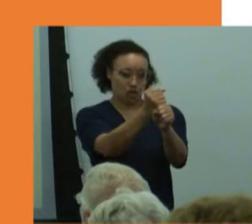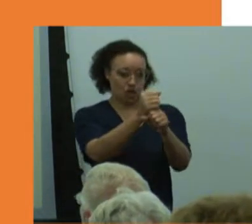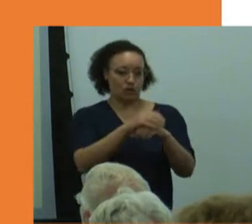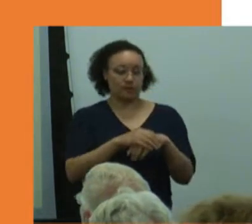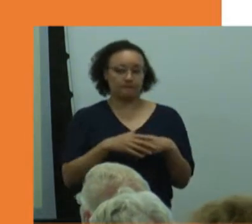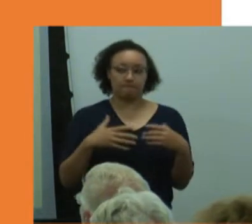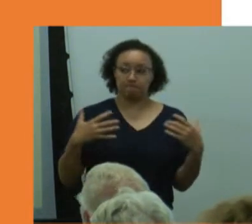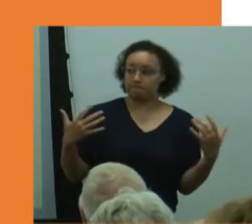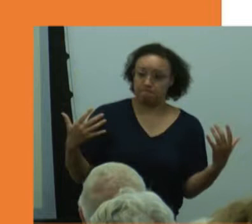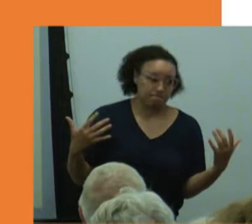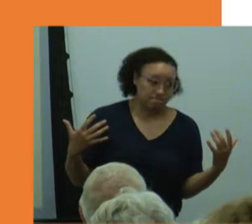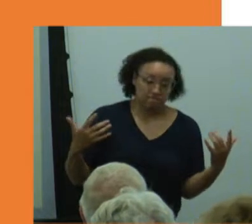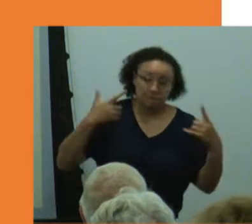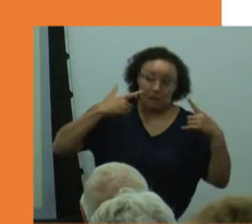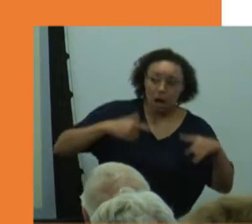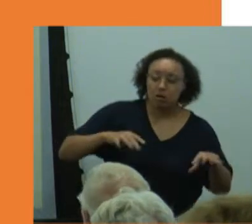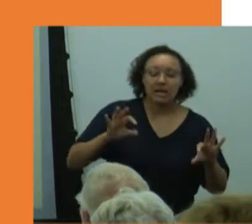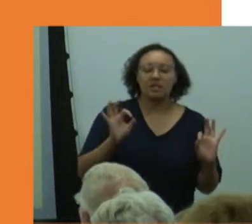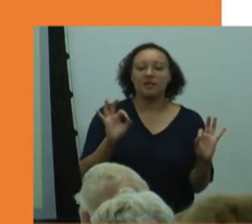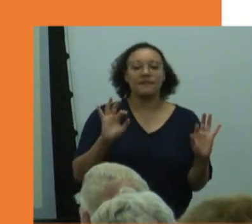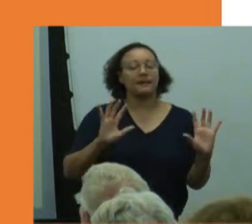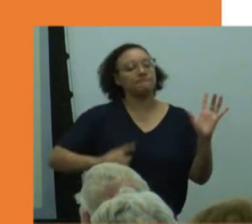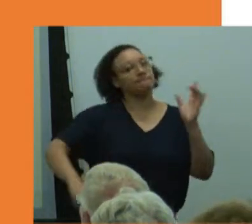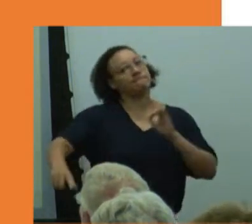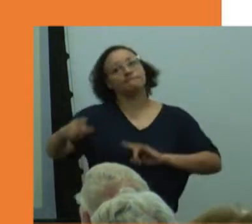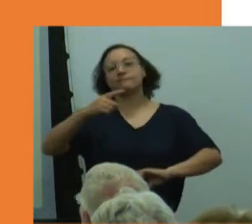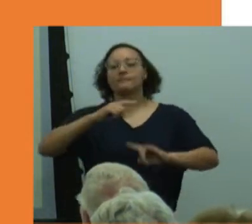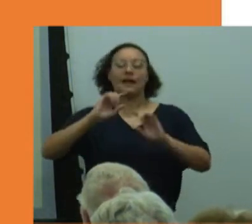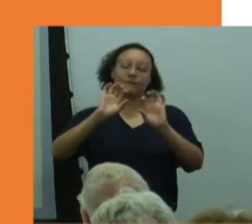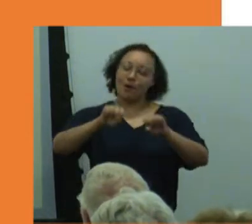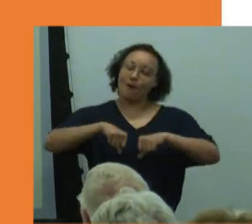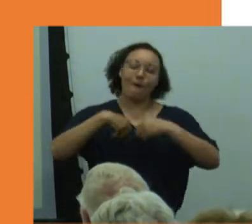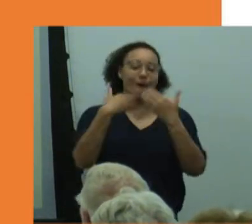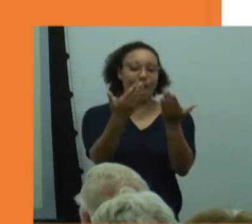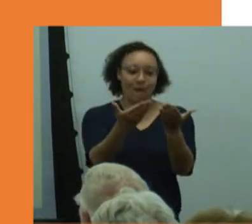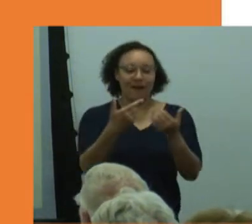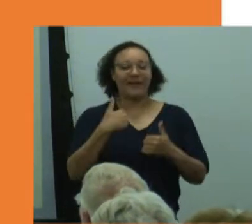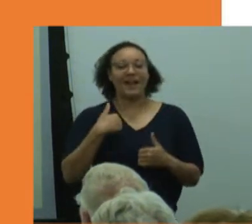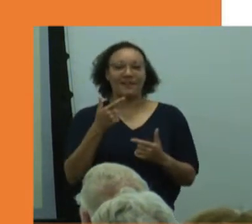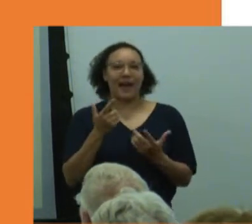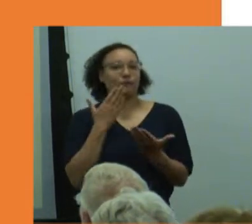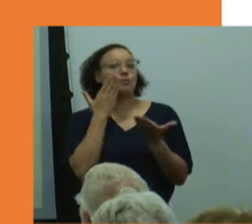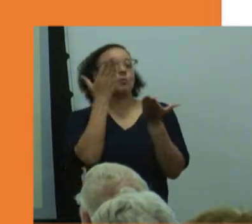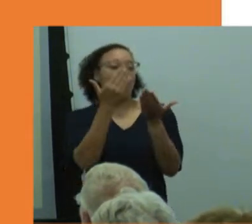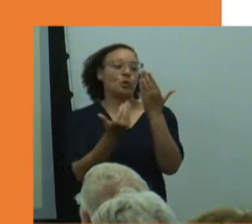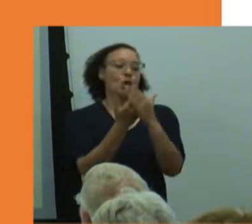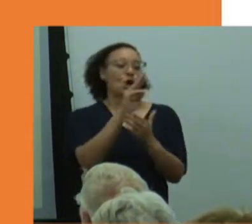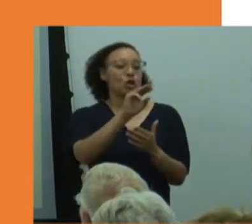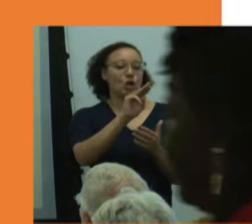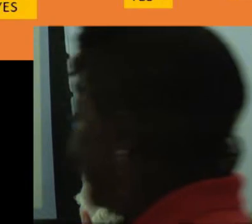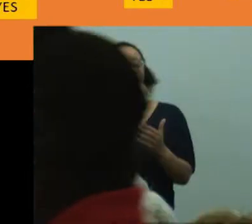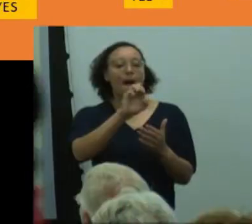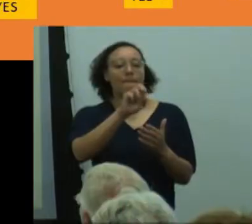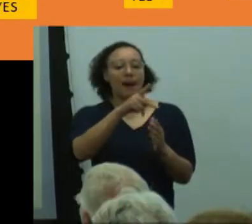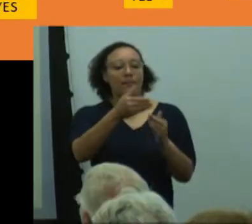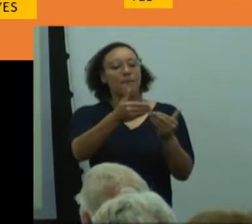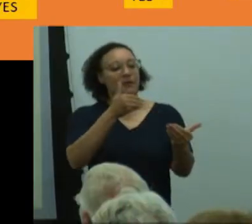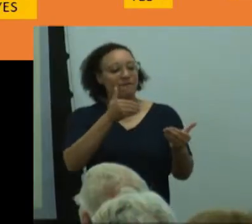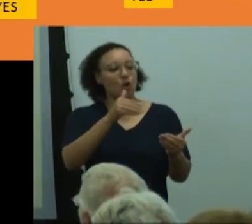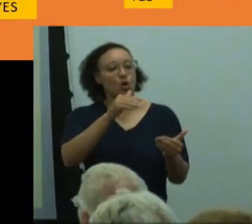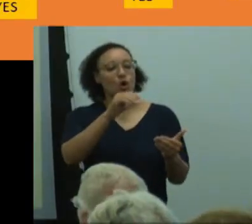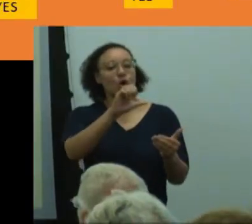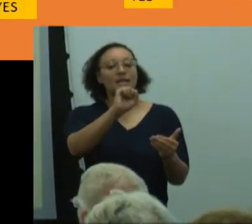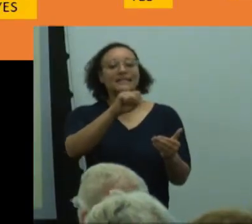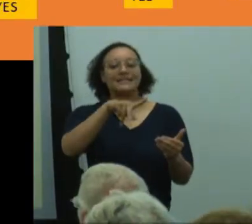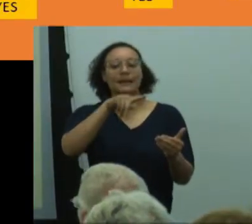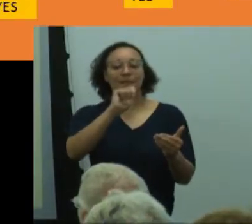that, you go back to the drawing board, and the proposed map must be adopted by September 5th by at least a 4-3